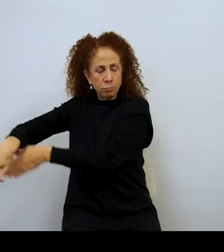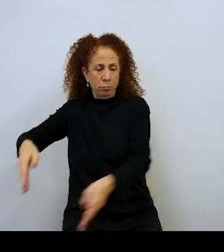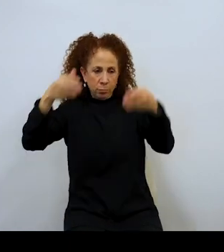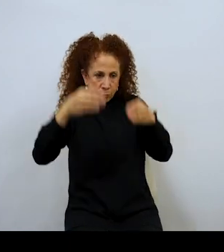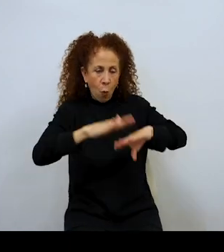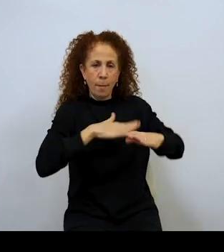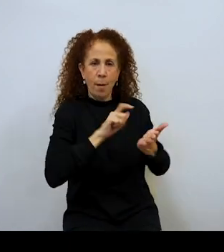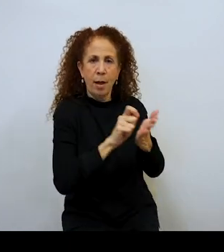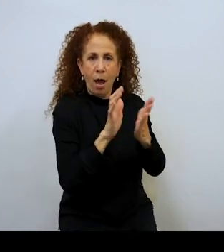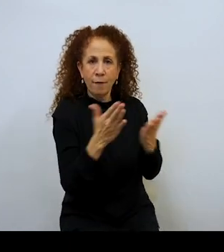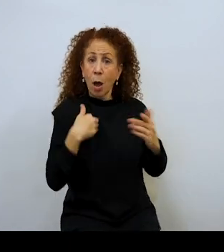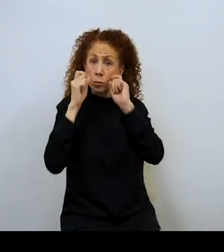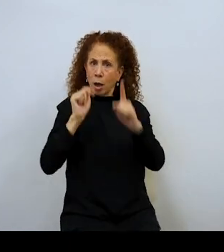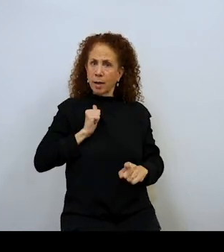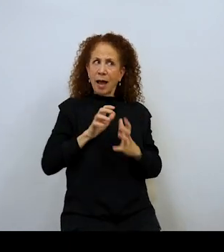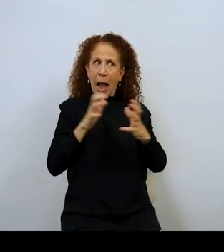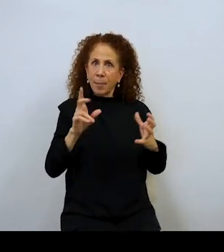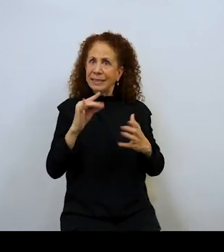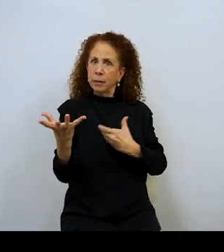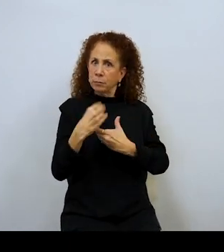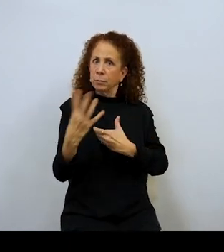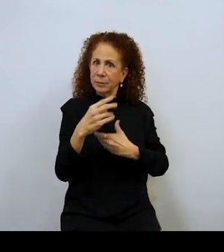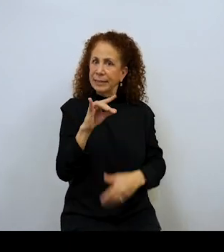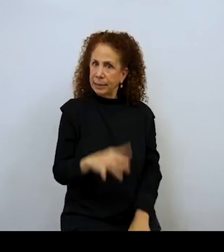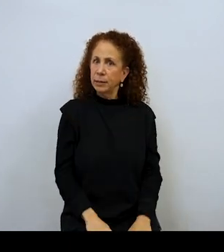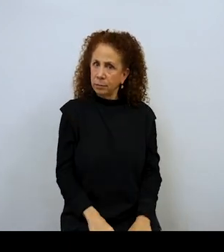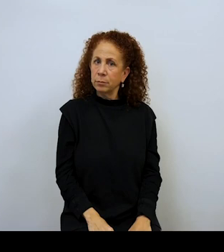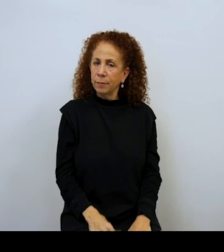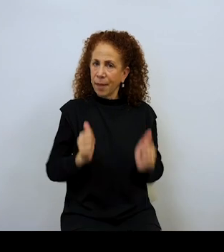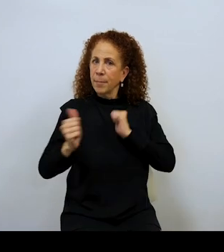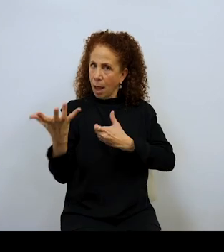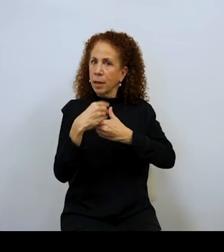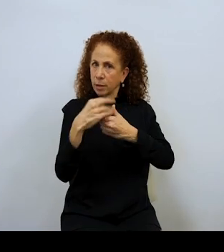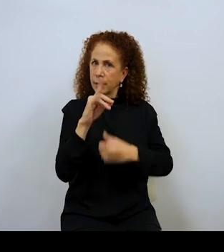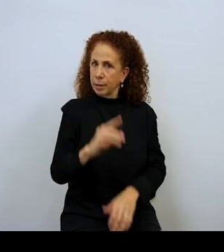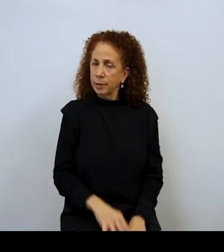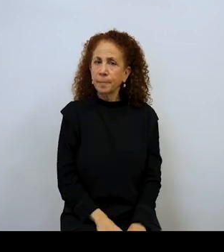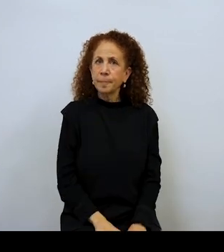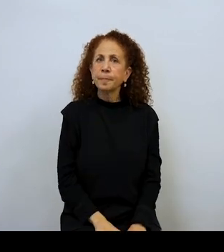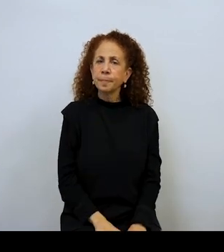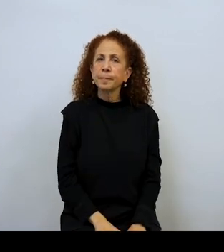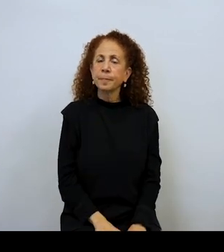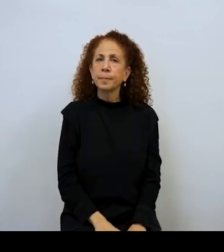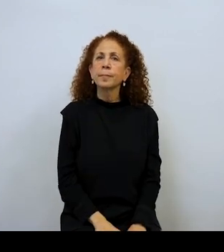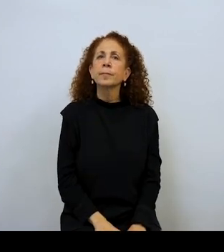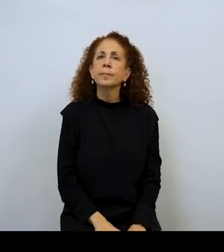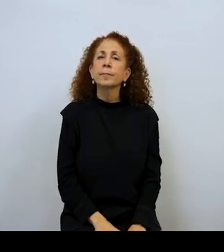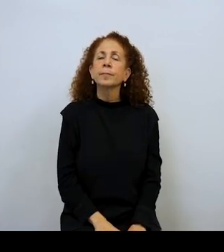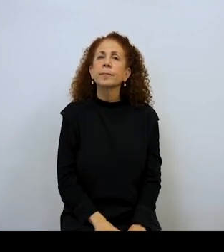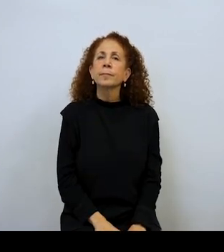and mm-hmm. was surprised, actually, about how much of the play kept coming mm-hmm. up in it. And so